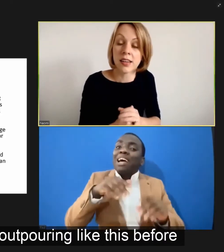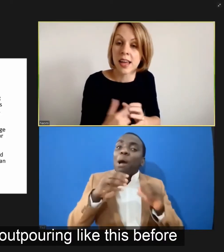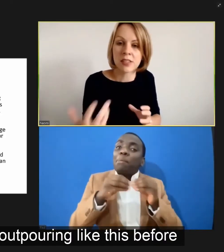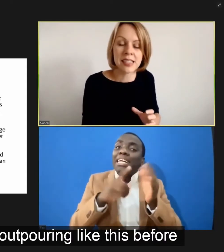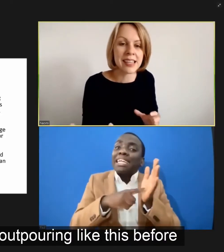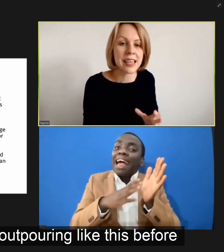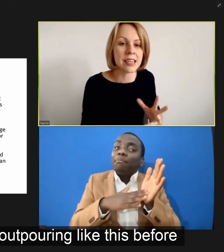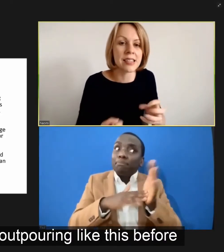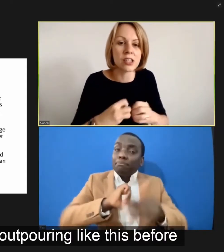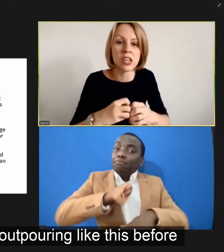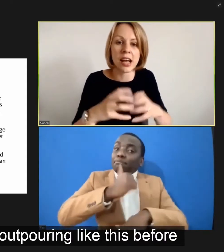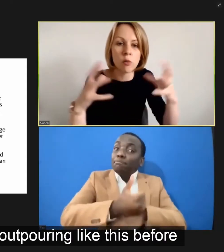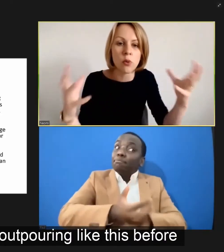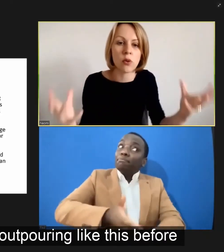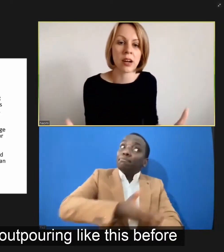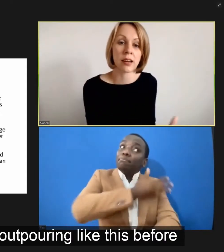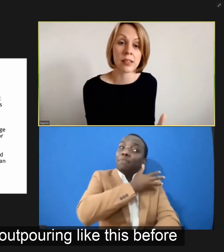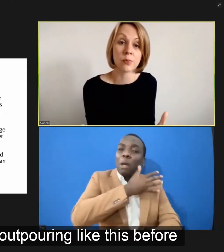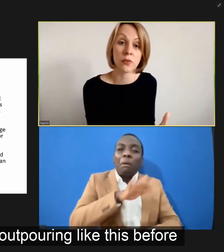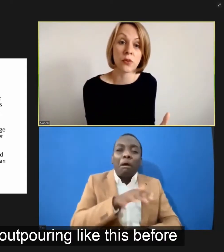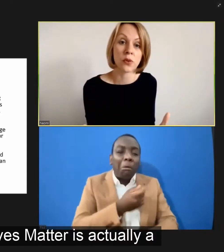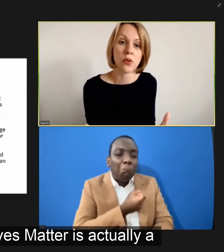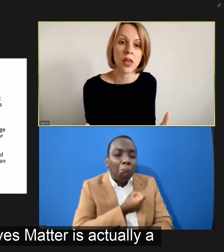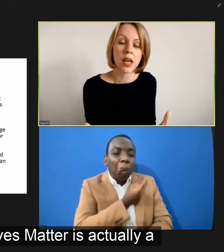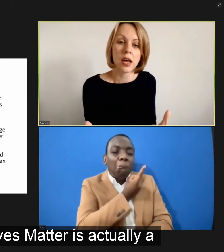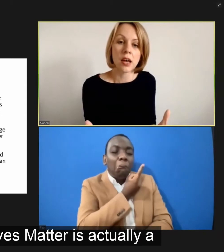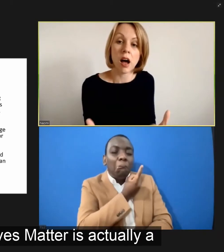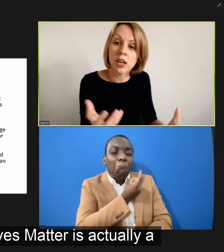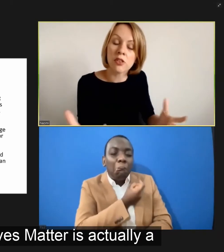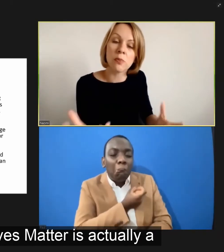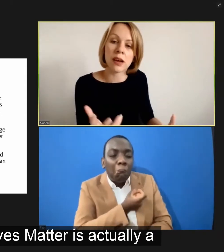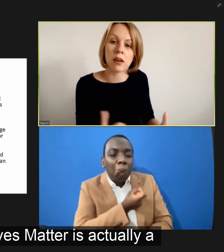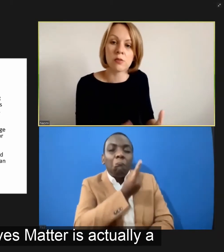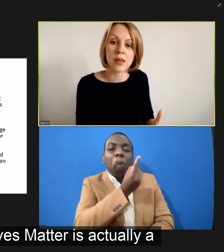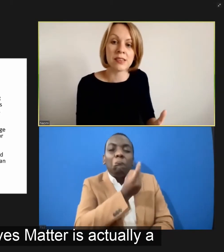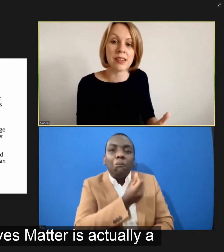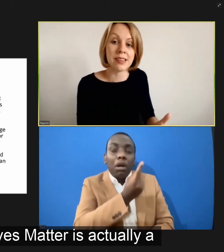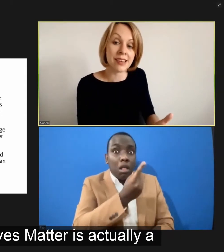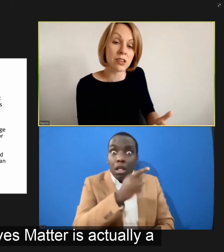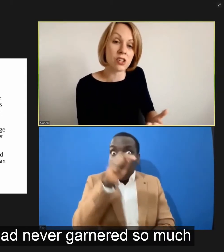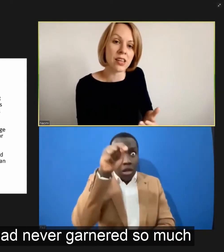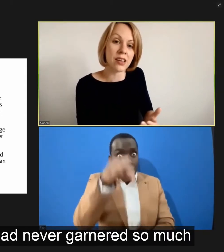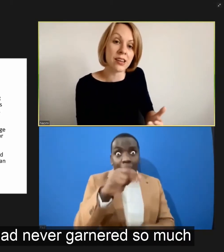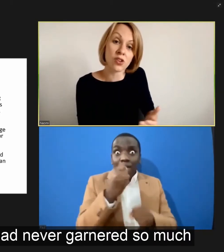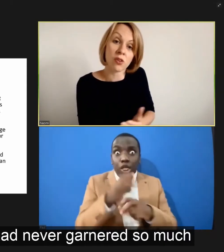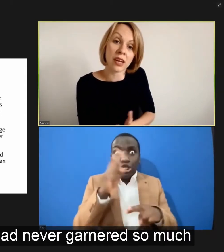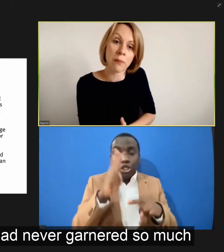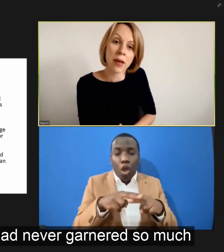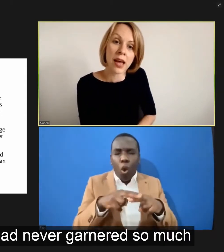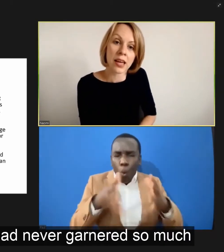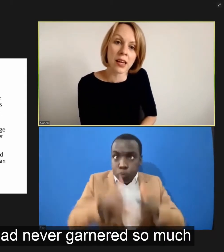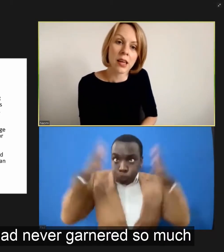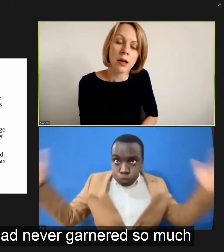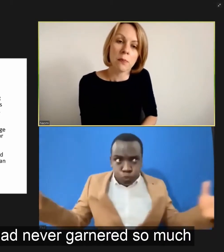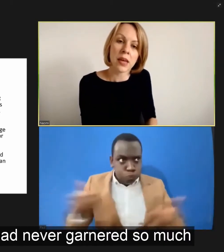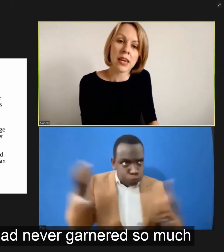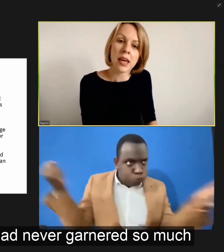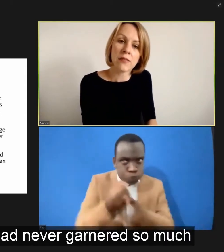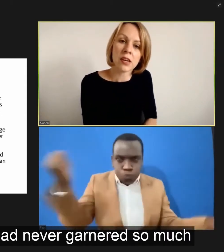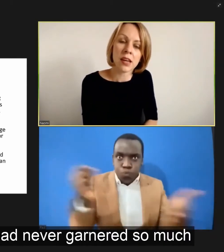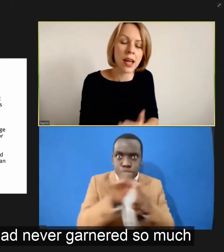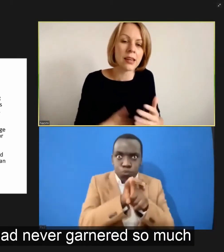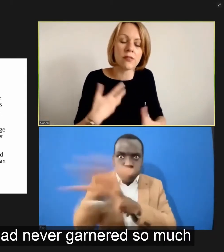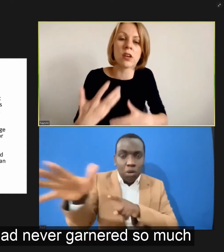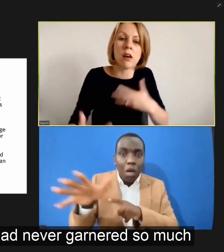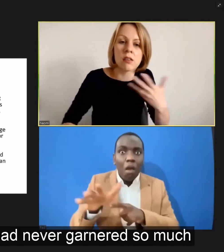never seen such an outpouring like this before. I know that Black Lives Matter is actually a historic campaign, but it